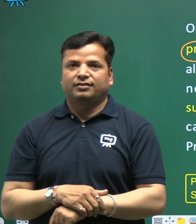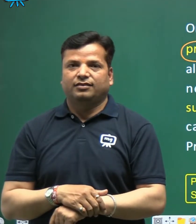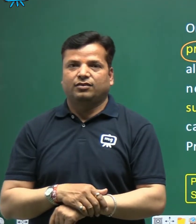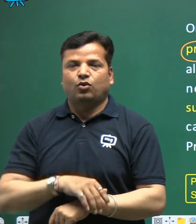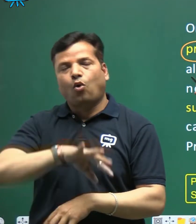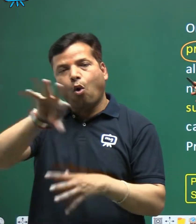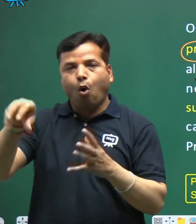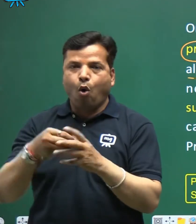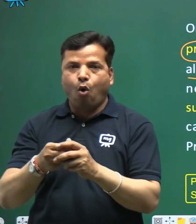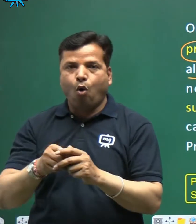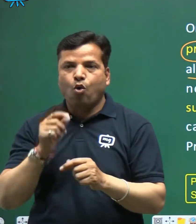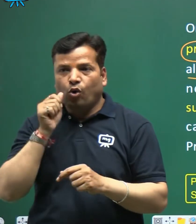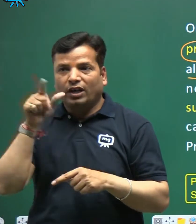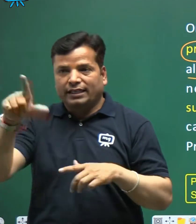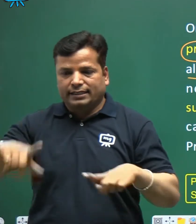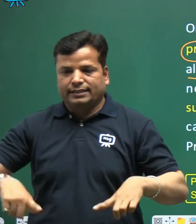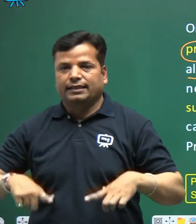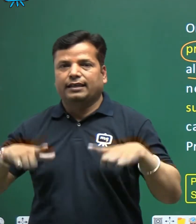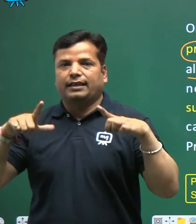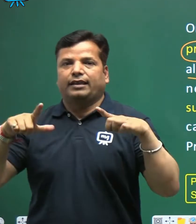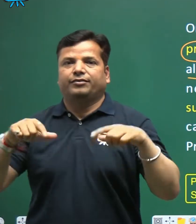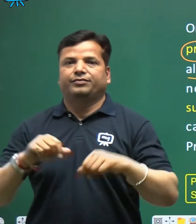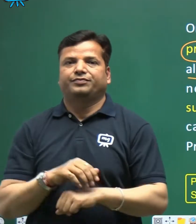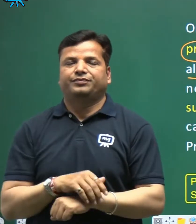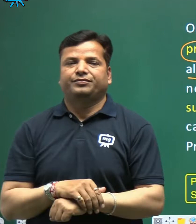all his life.